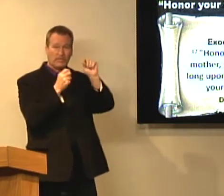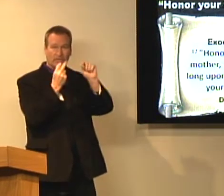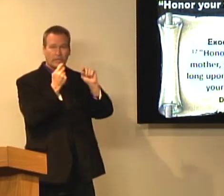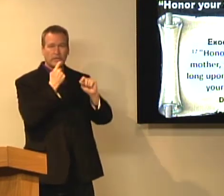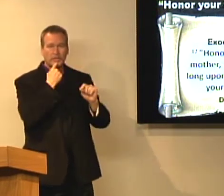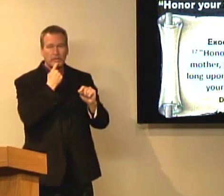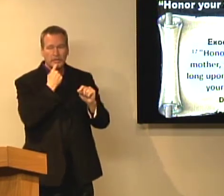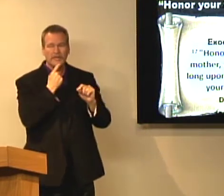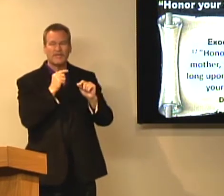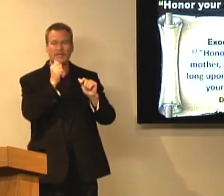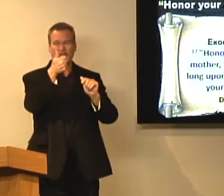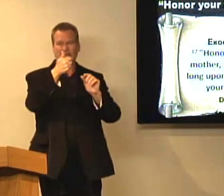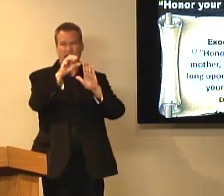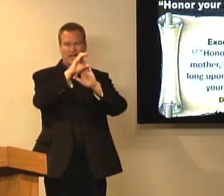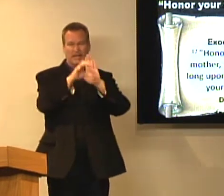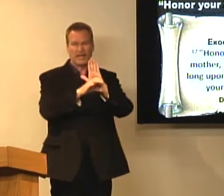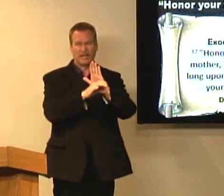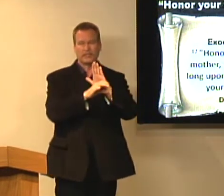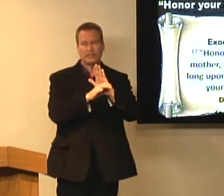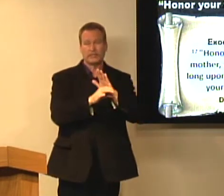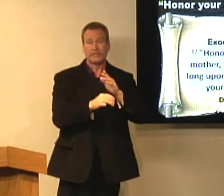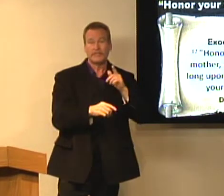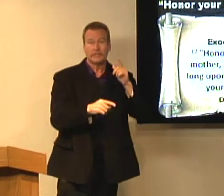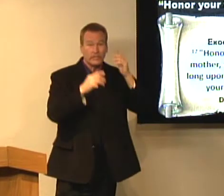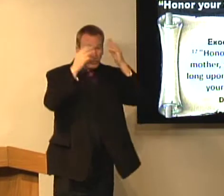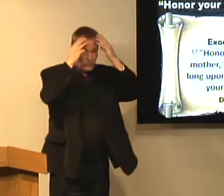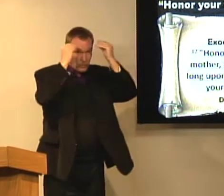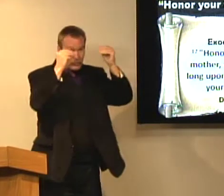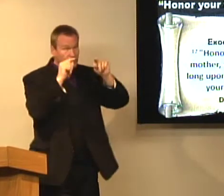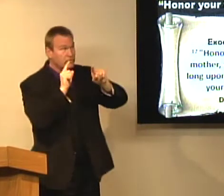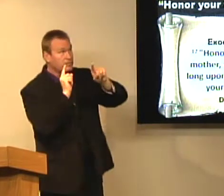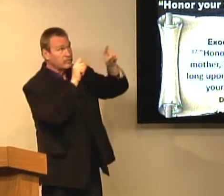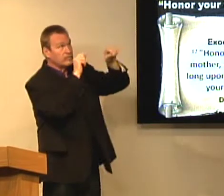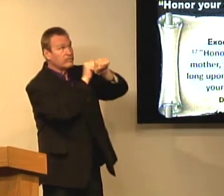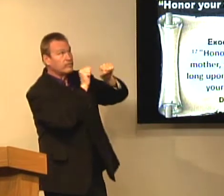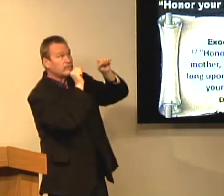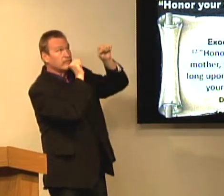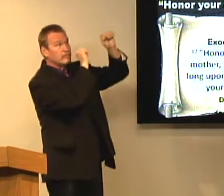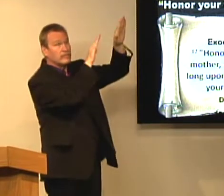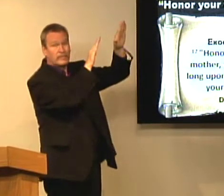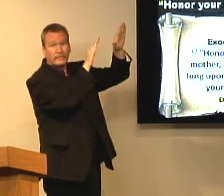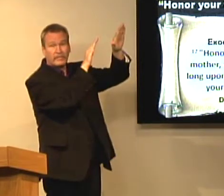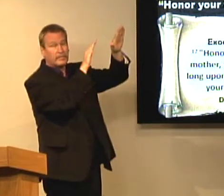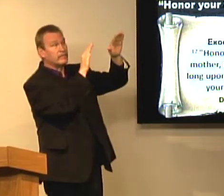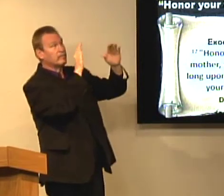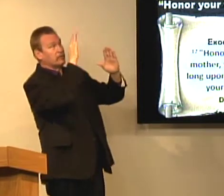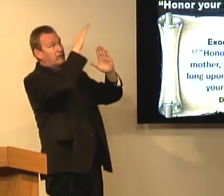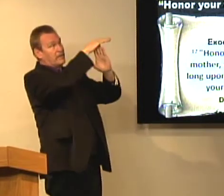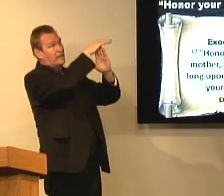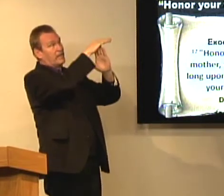your mother. In Exodus chapter 20, in the 10 Commandments, Moses went up onto the mountain, Mount